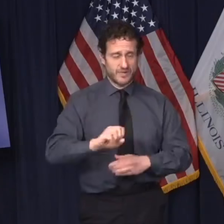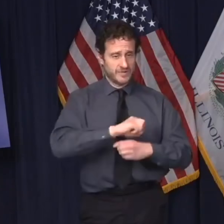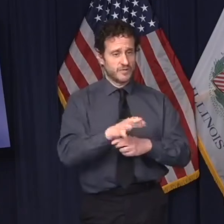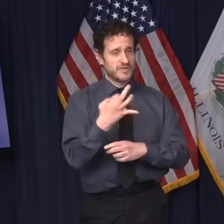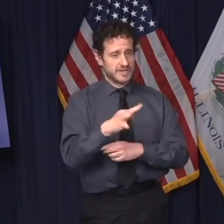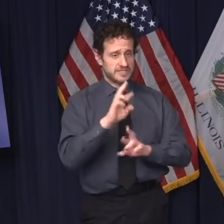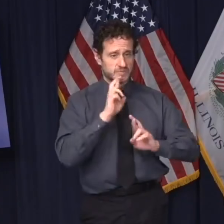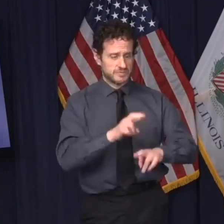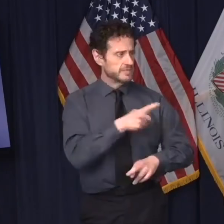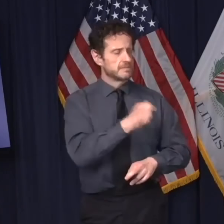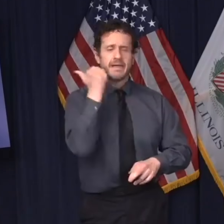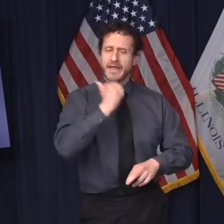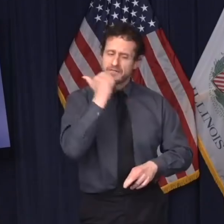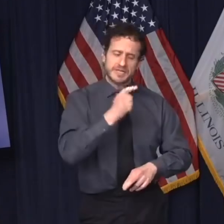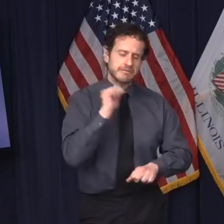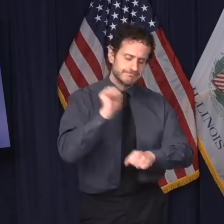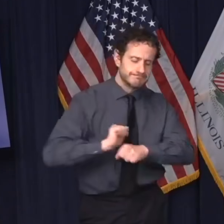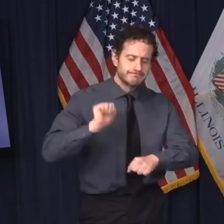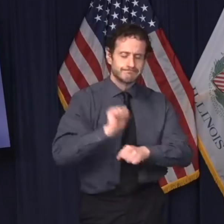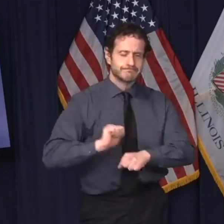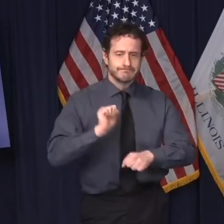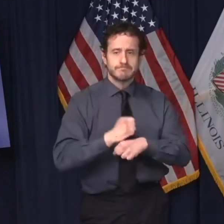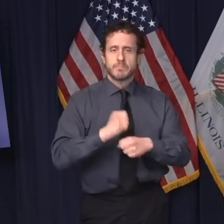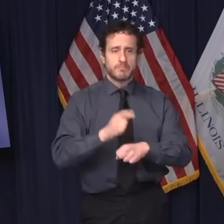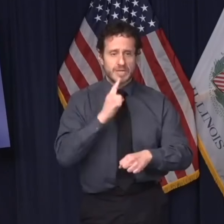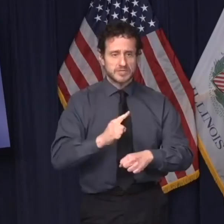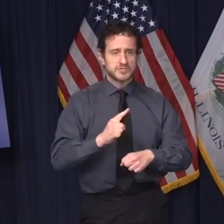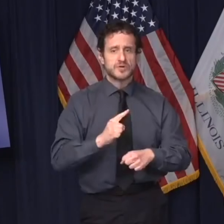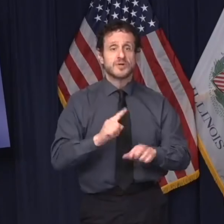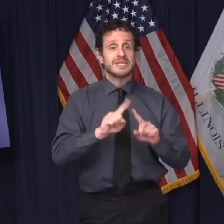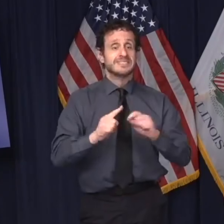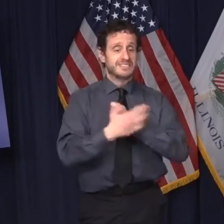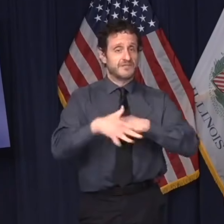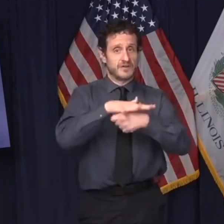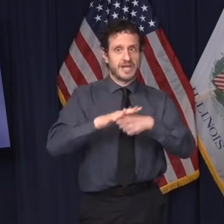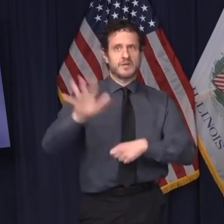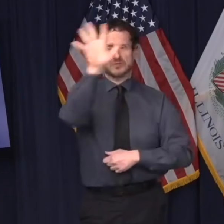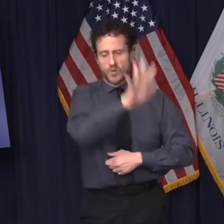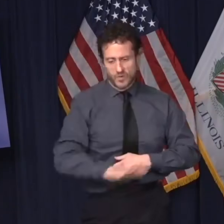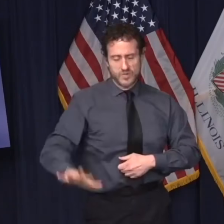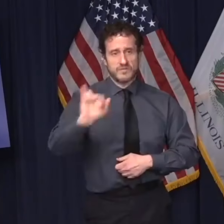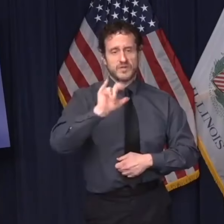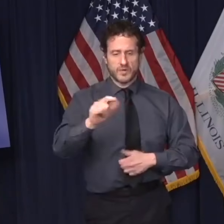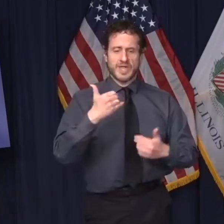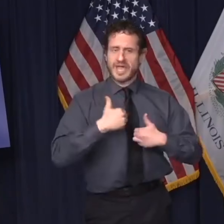working hard every day to make sure that every county in Illinois has the resources they need.